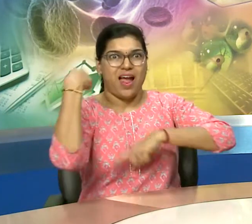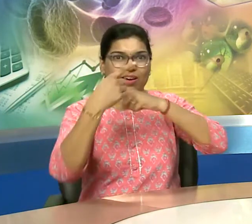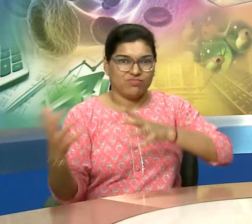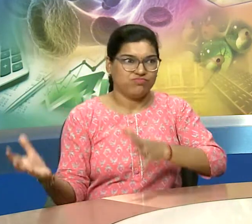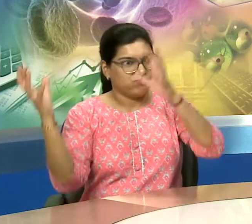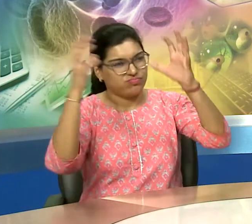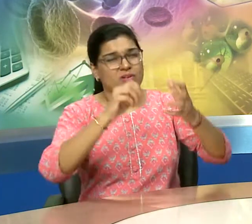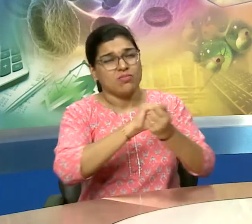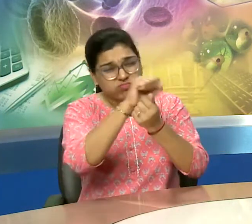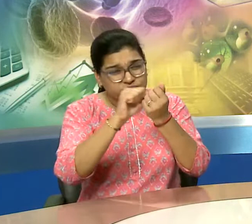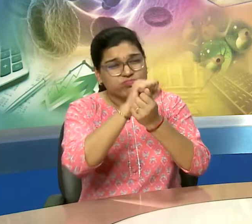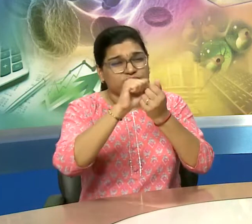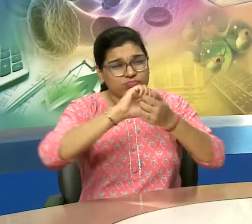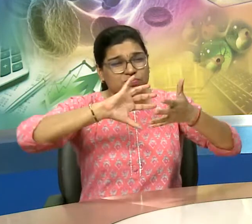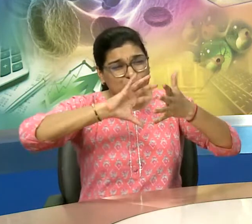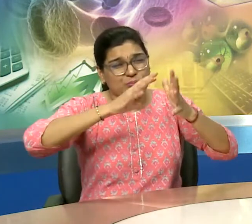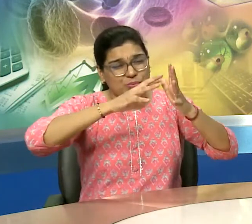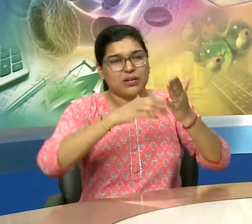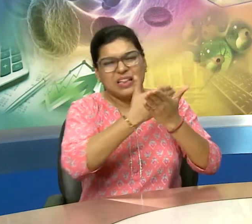We already have understood about the coal mines.